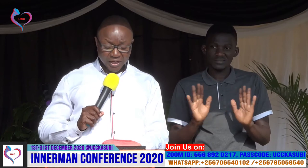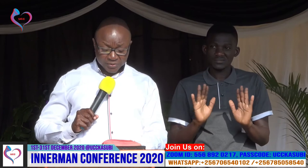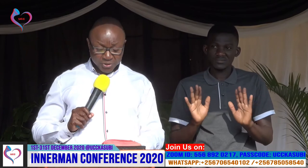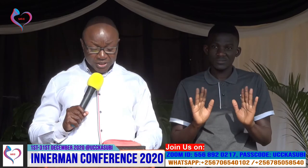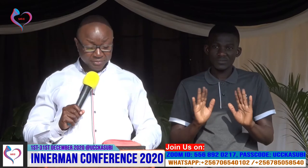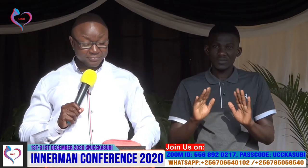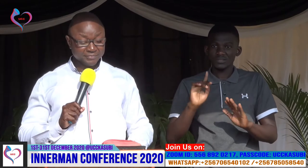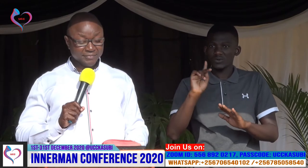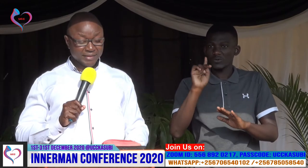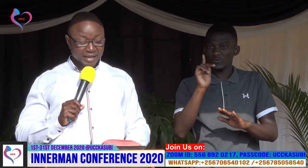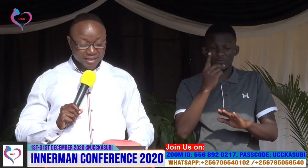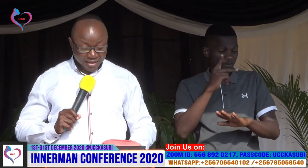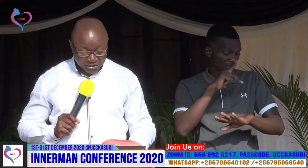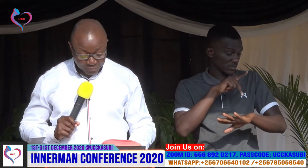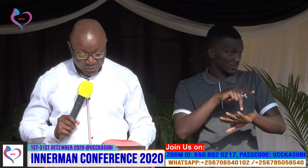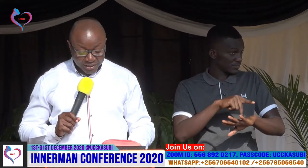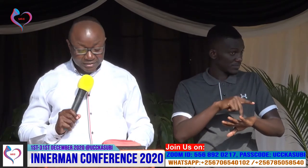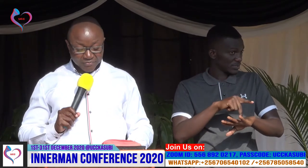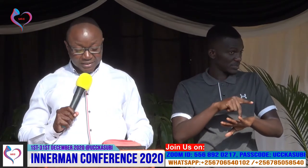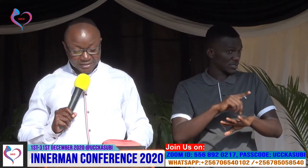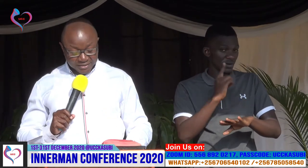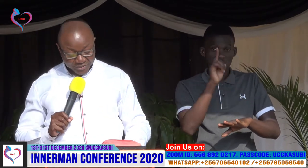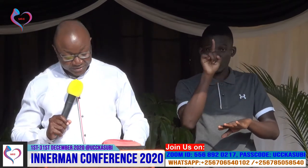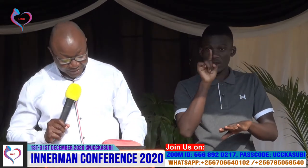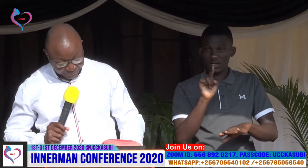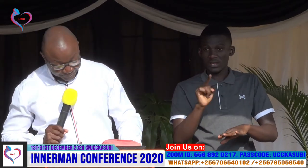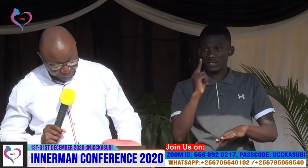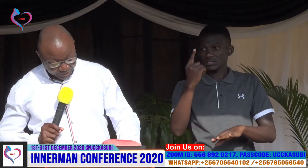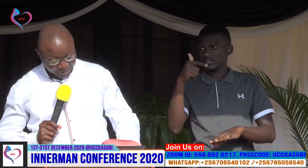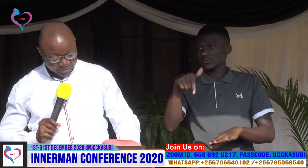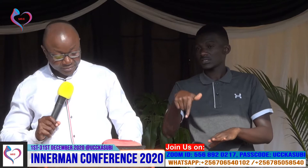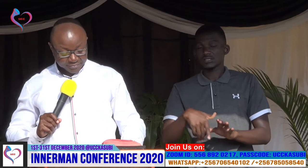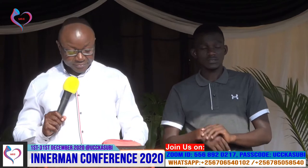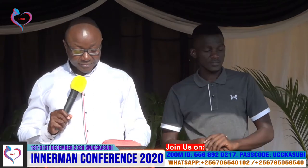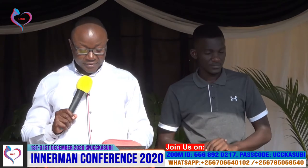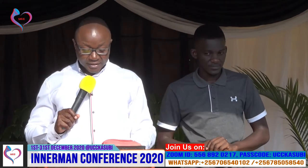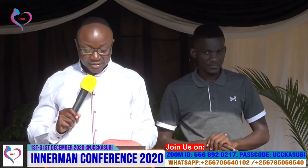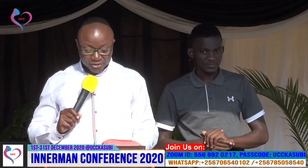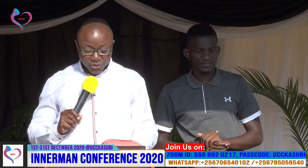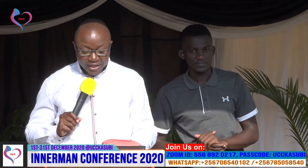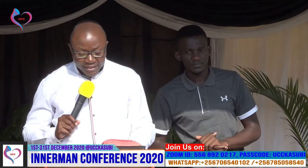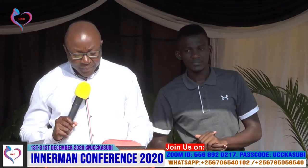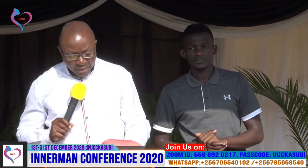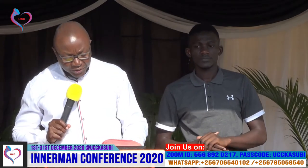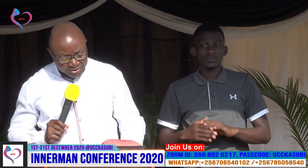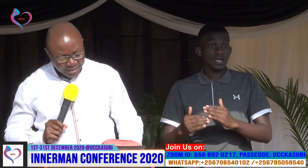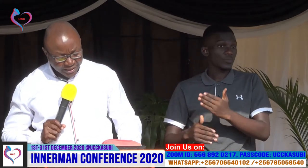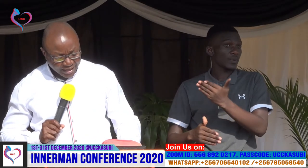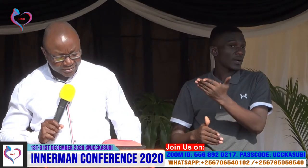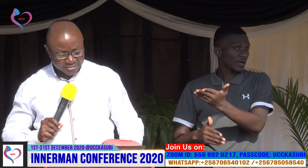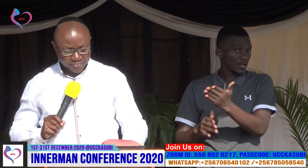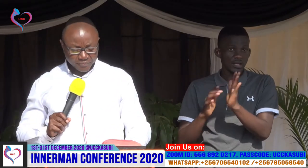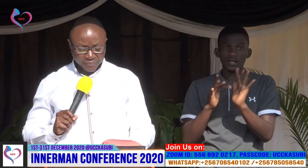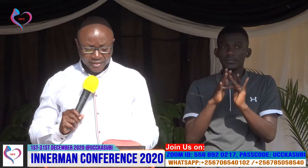Amen. 1 Peter, the chapter 1 and the verse 17. So here the Bible is